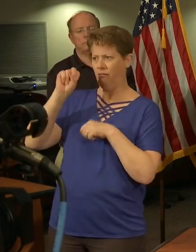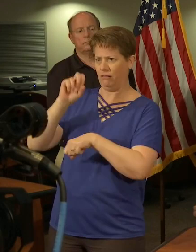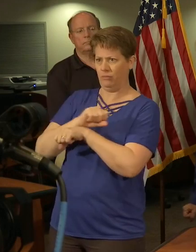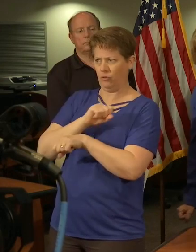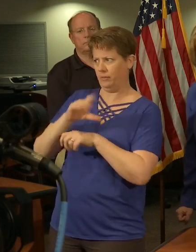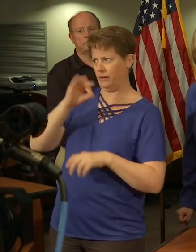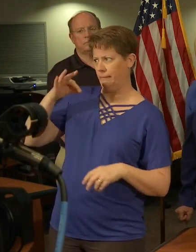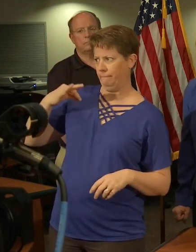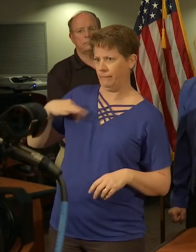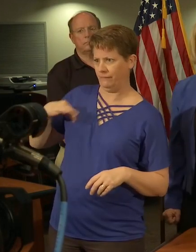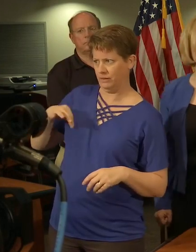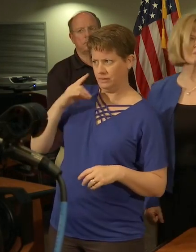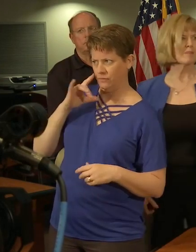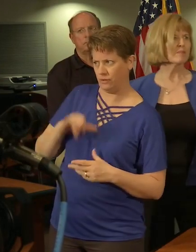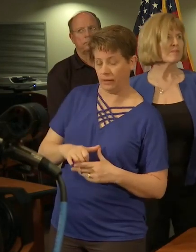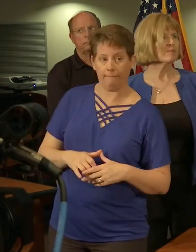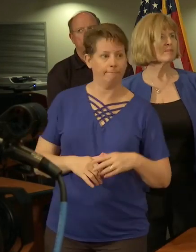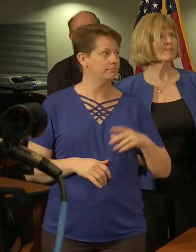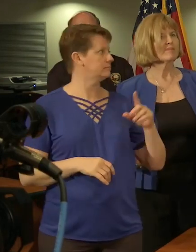benefits?